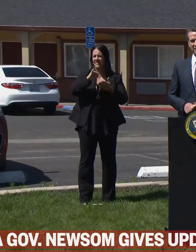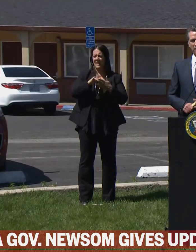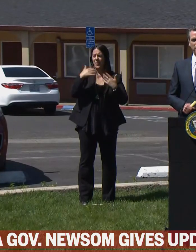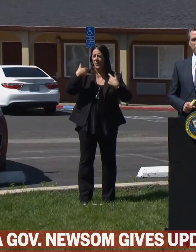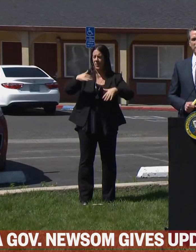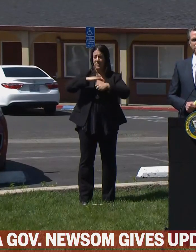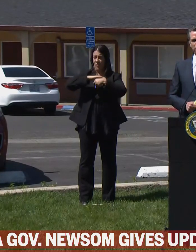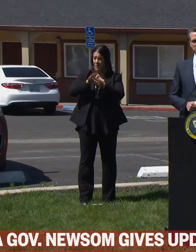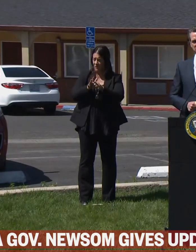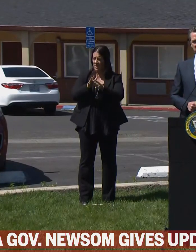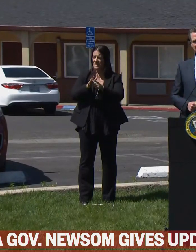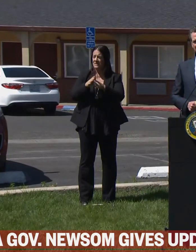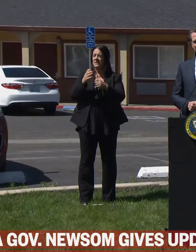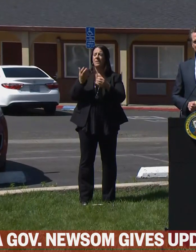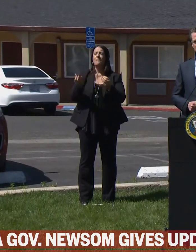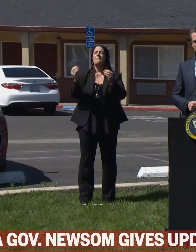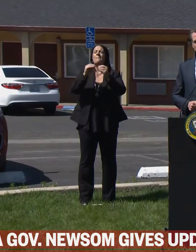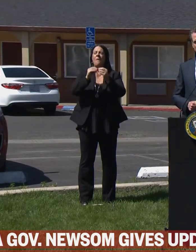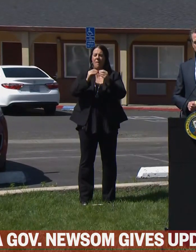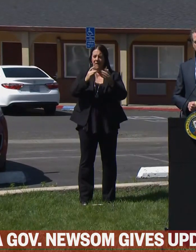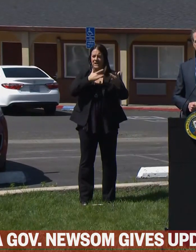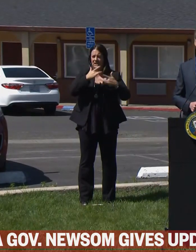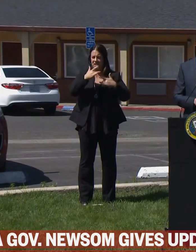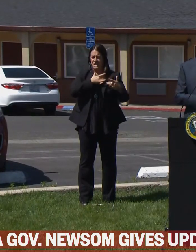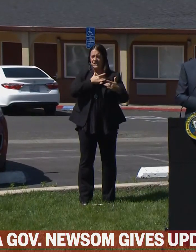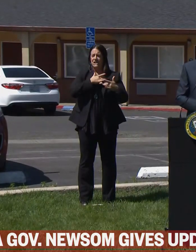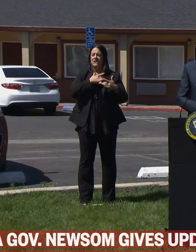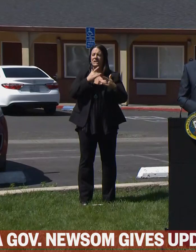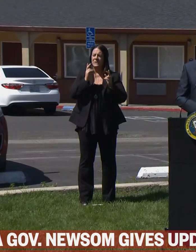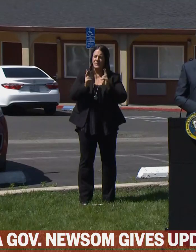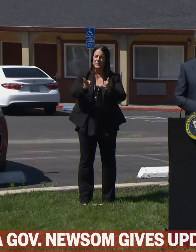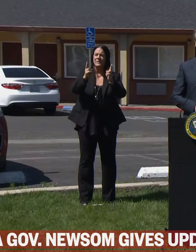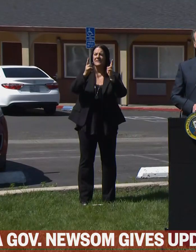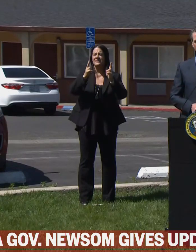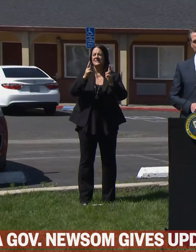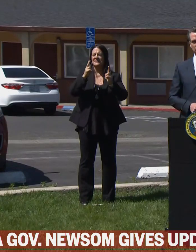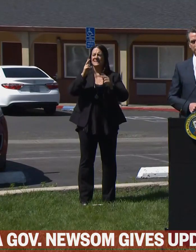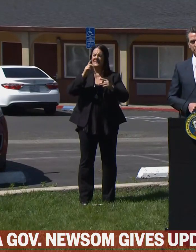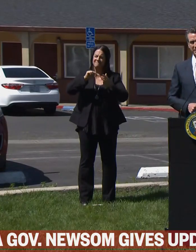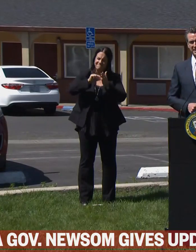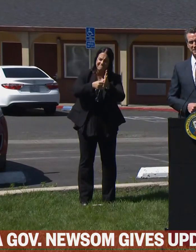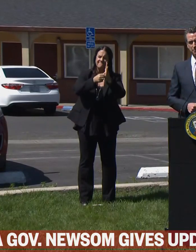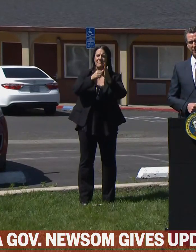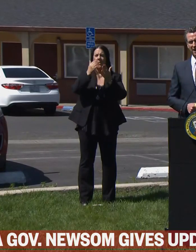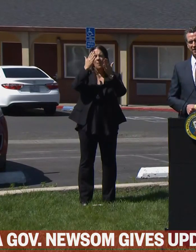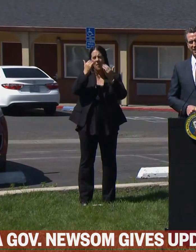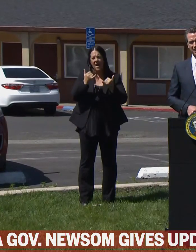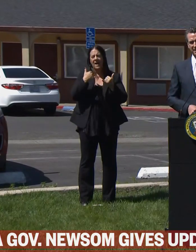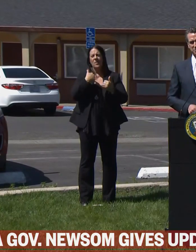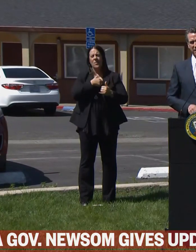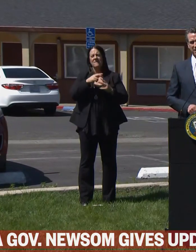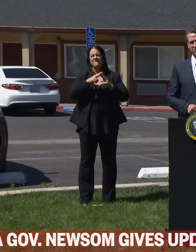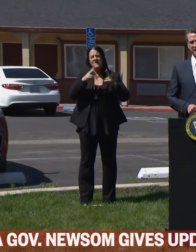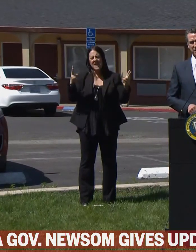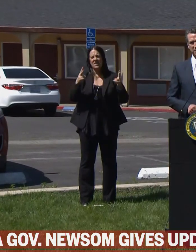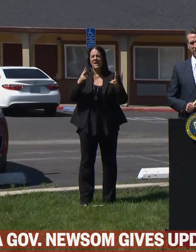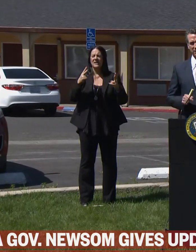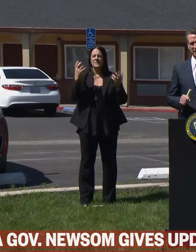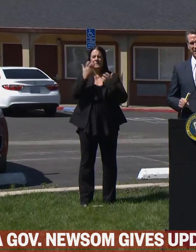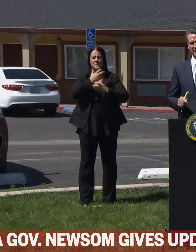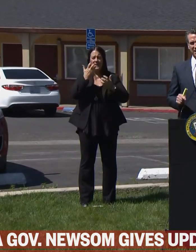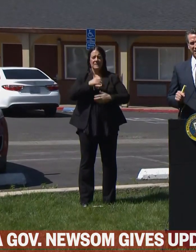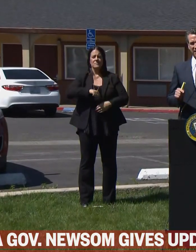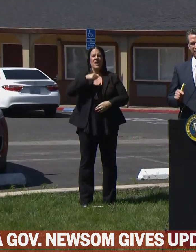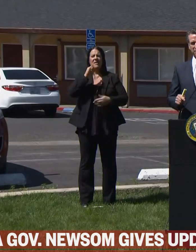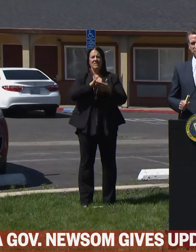way that only reinforces this sense of urgency, but moreover reinforces why we're pleased and proud that he's mayor of Sacramento